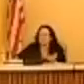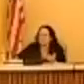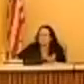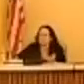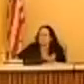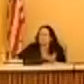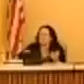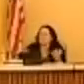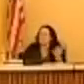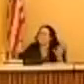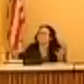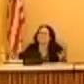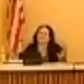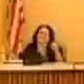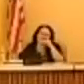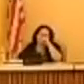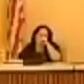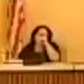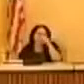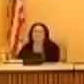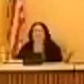Toast Crunch. And I'm like,